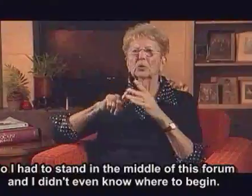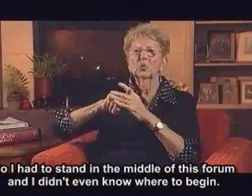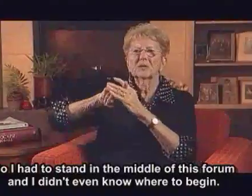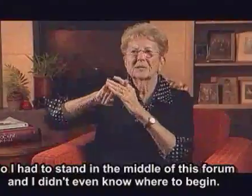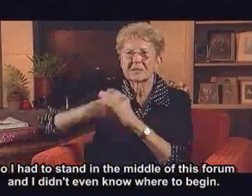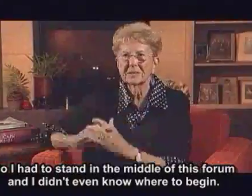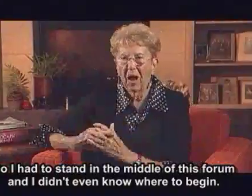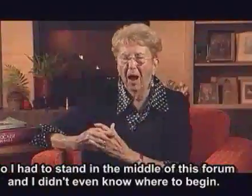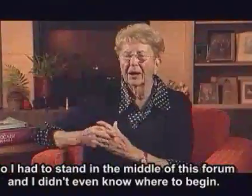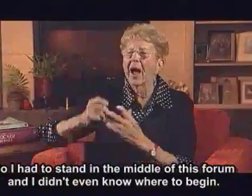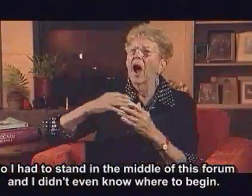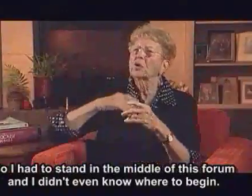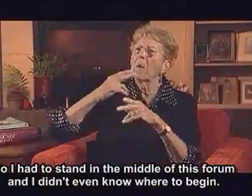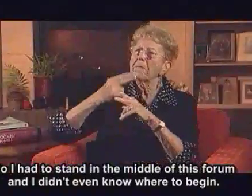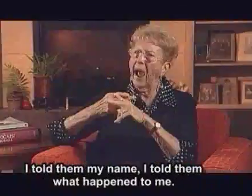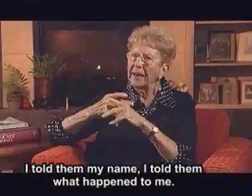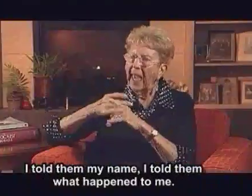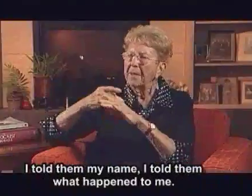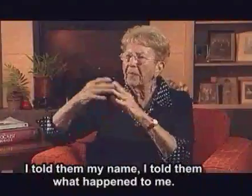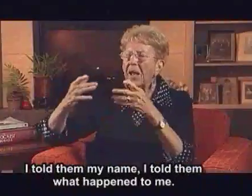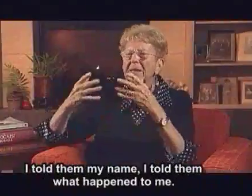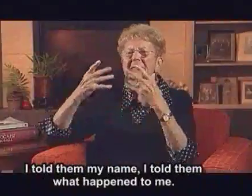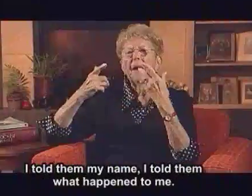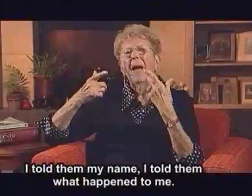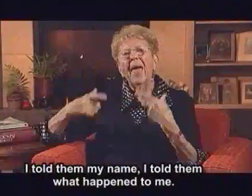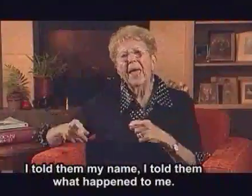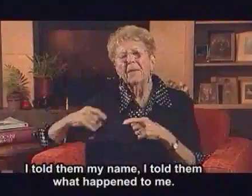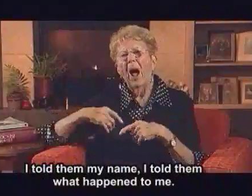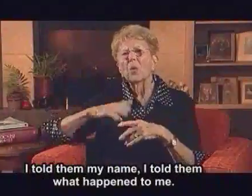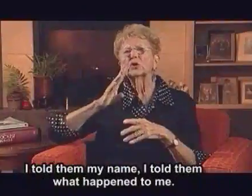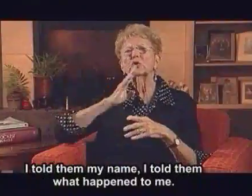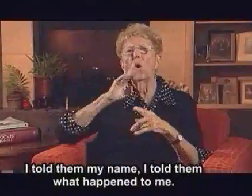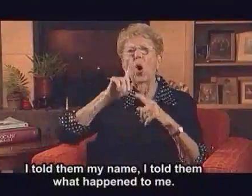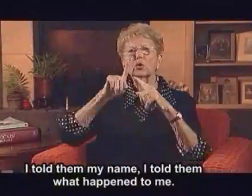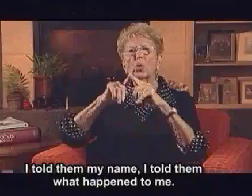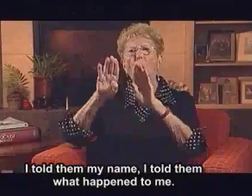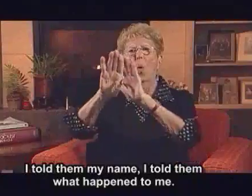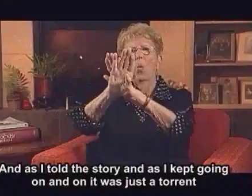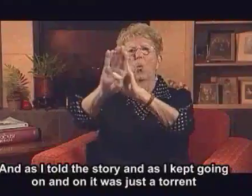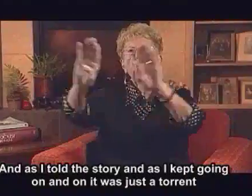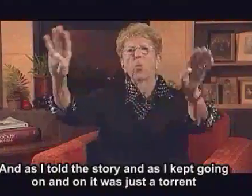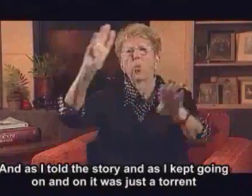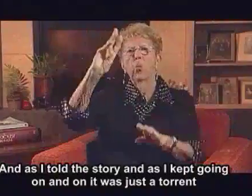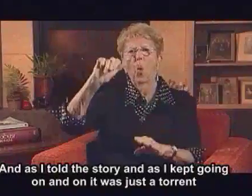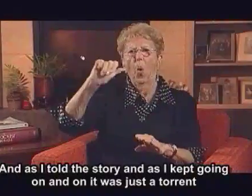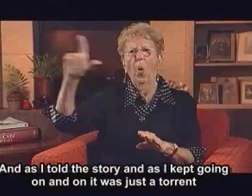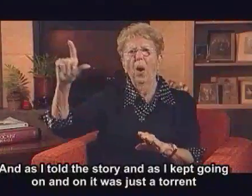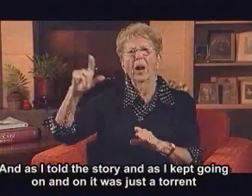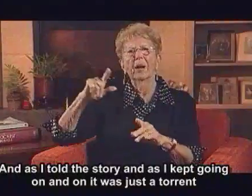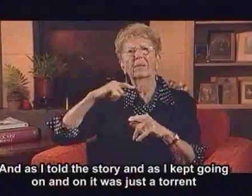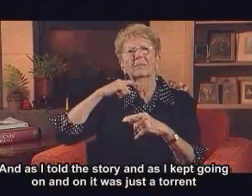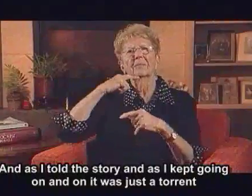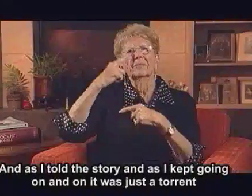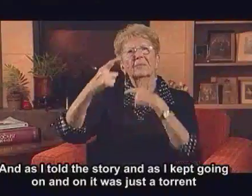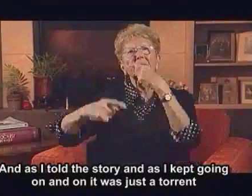and I didn't even know where to begin. I told them my name. I told them what happened to me.